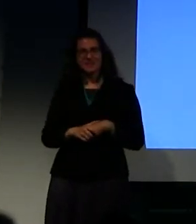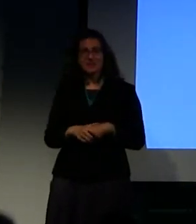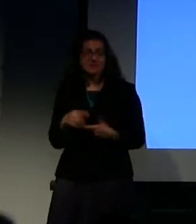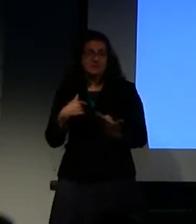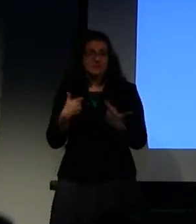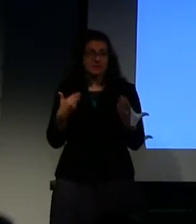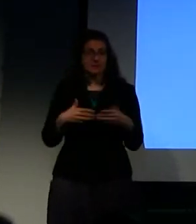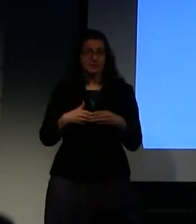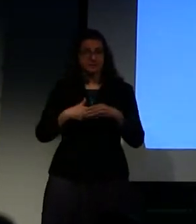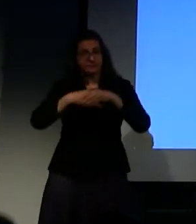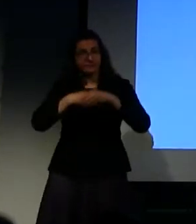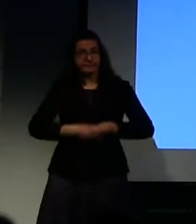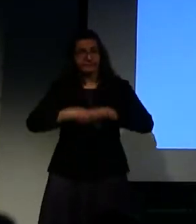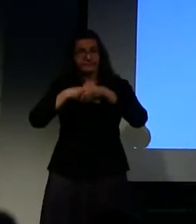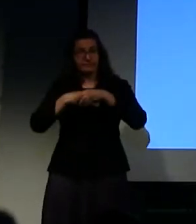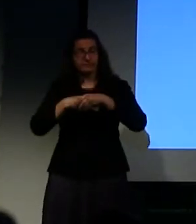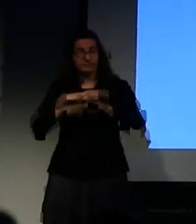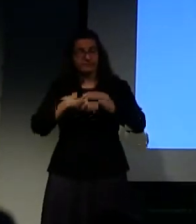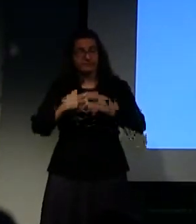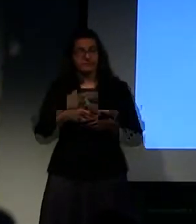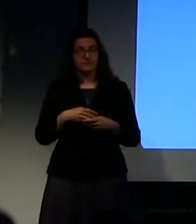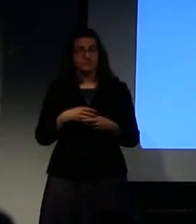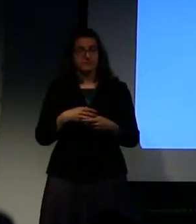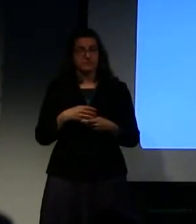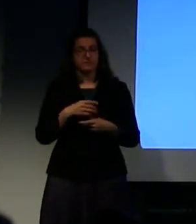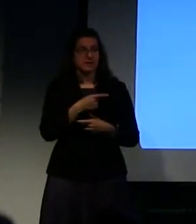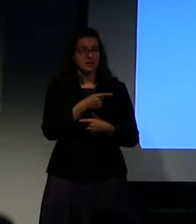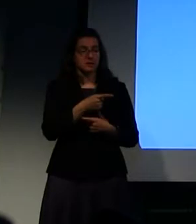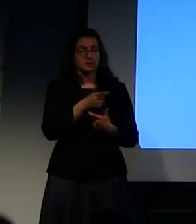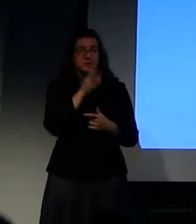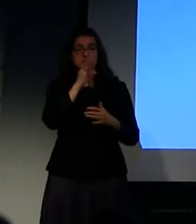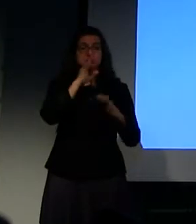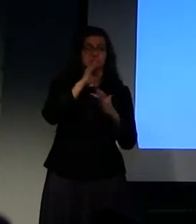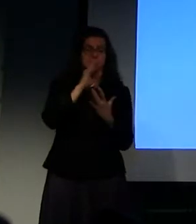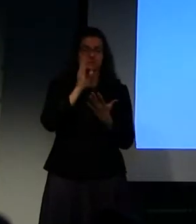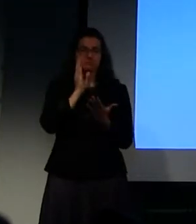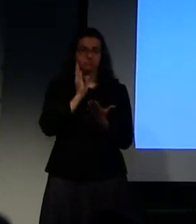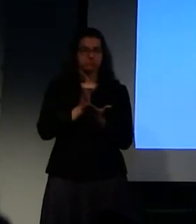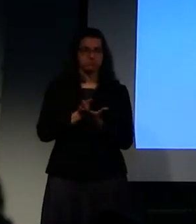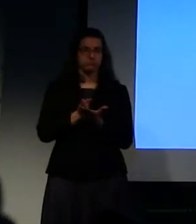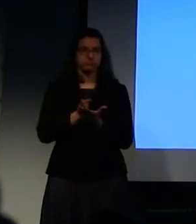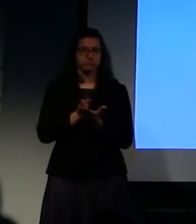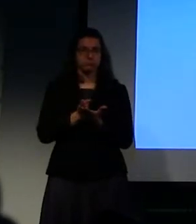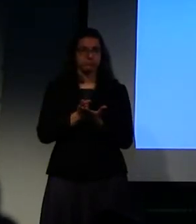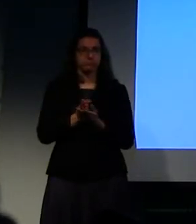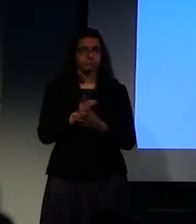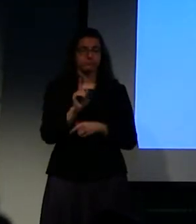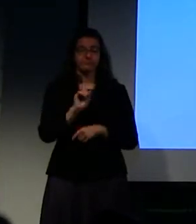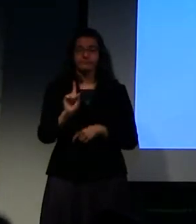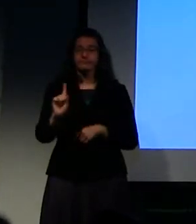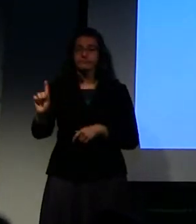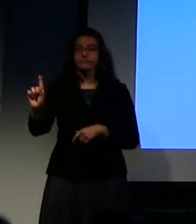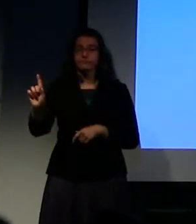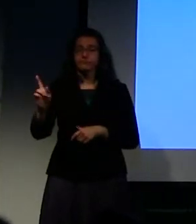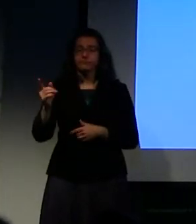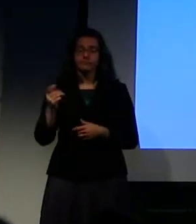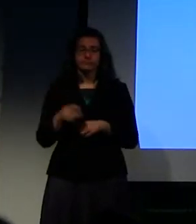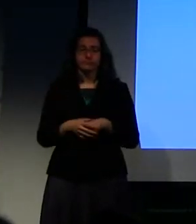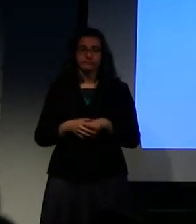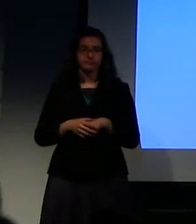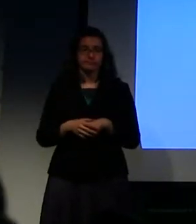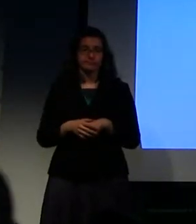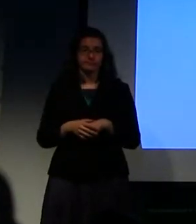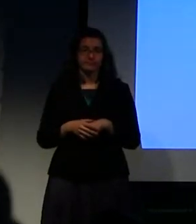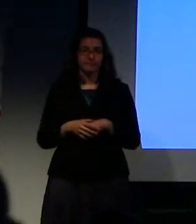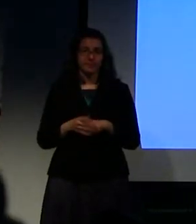shook his hand, and he stopped his mumbling. He walked off, and I'm sure